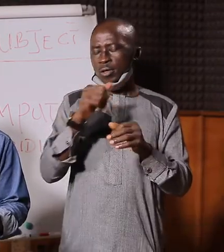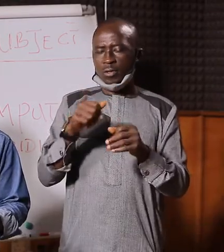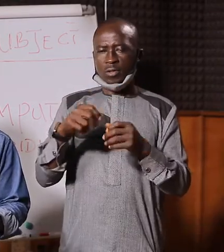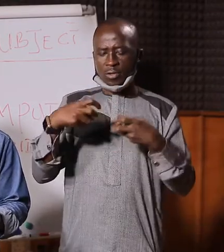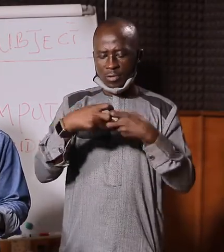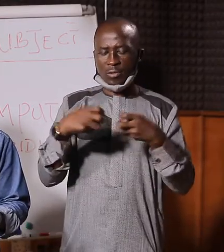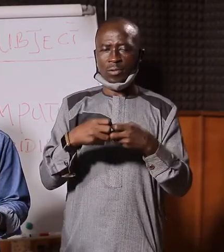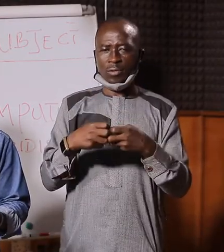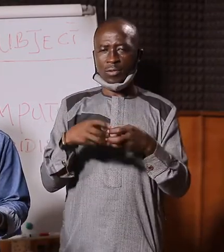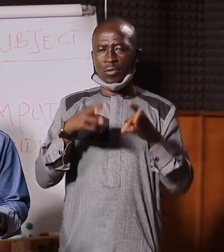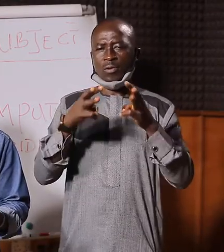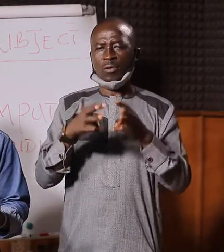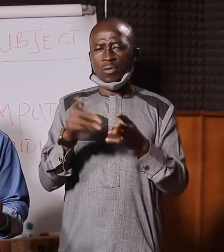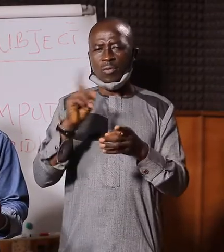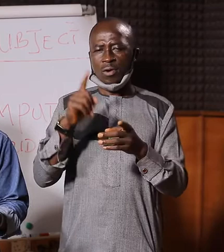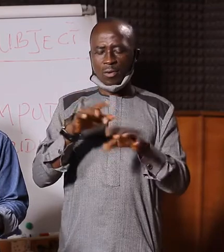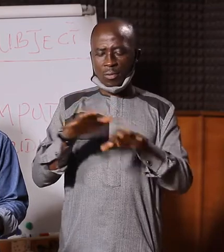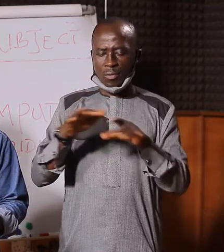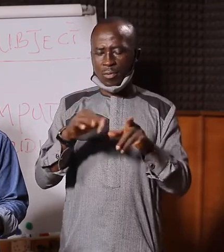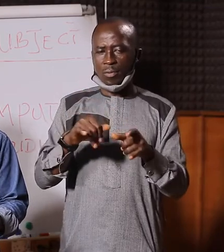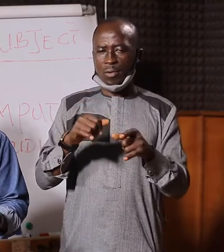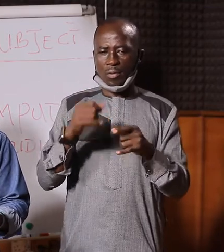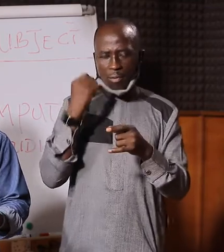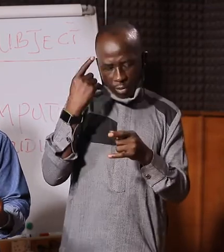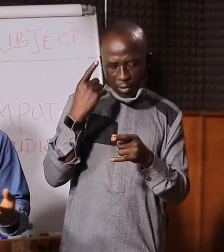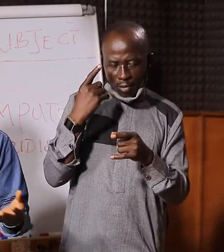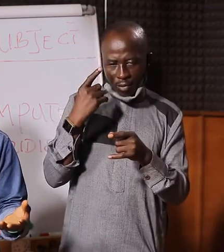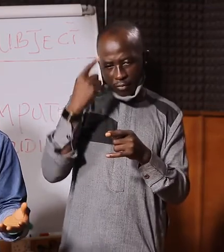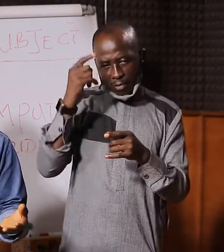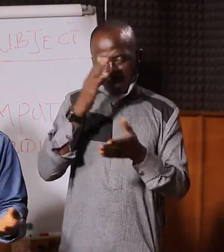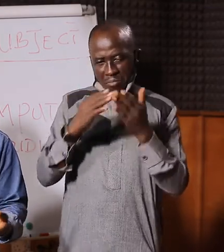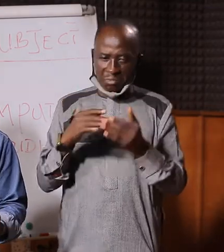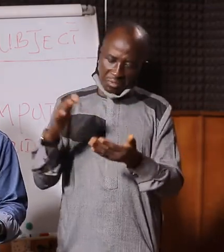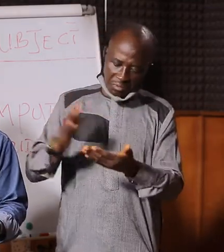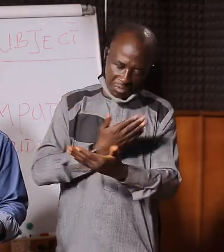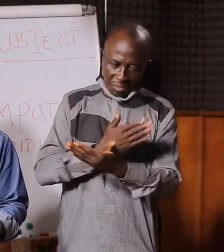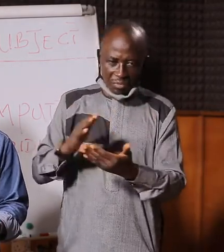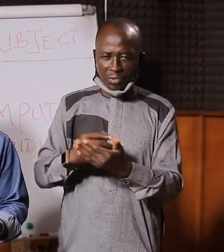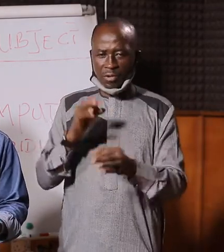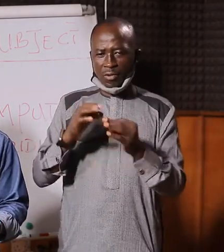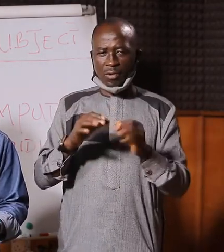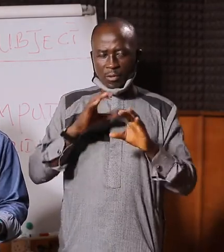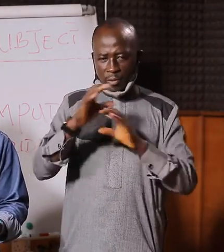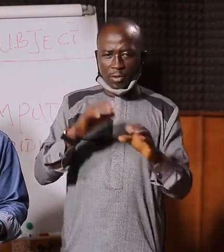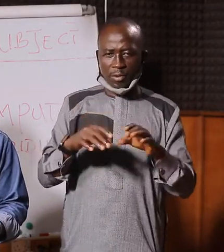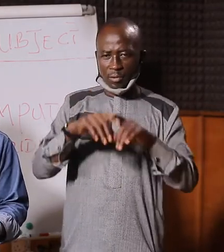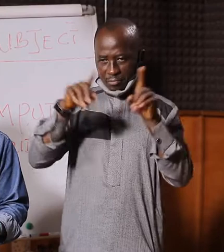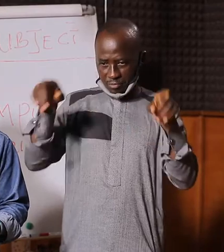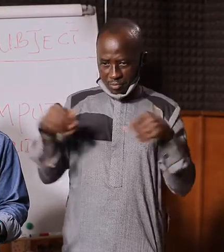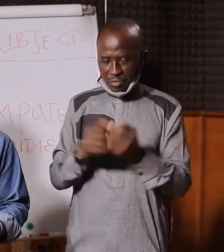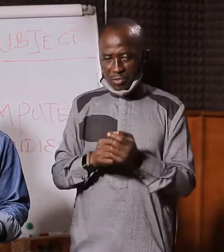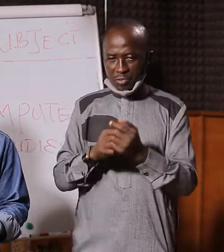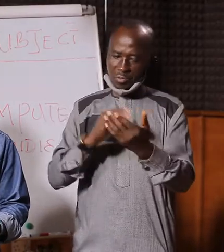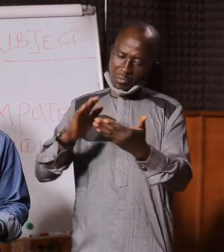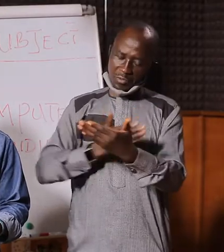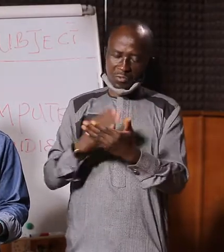electrical signal, whereby the computer will be able to recognize. For people who do sing, when you go to a recording studio, you are